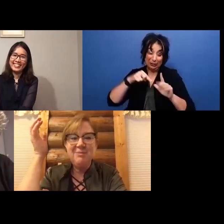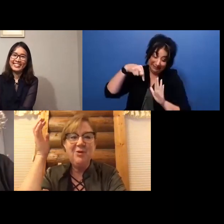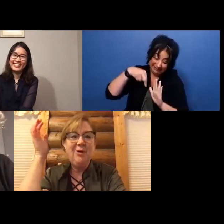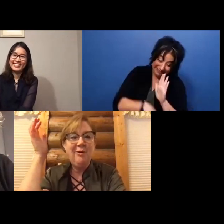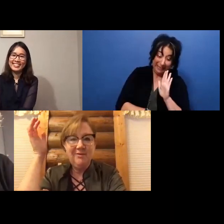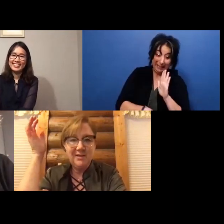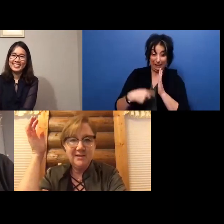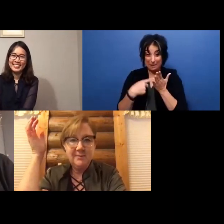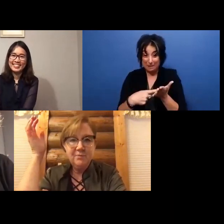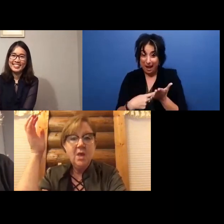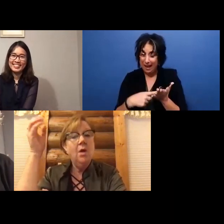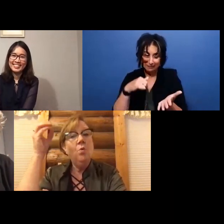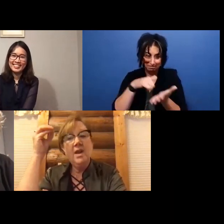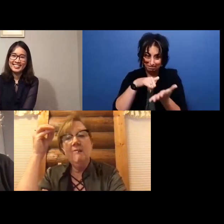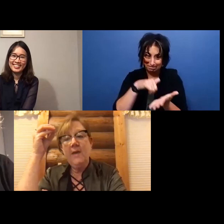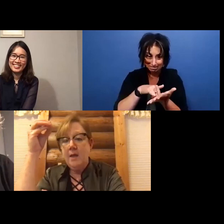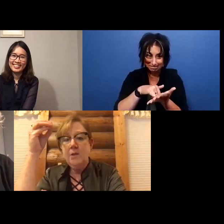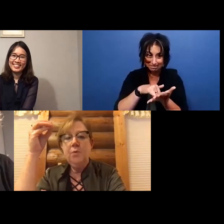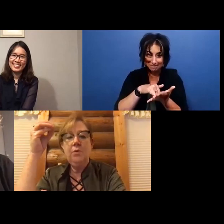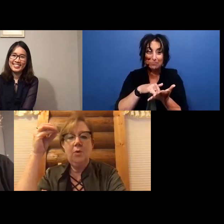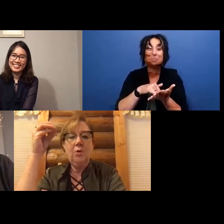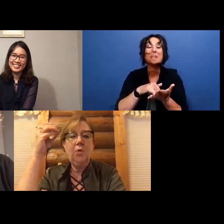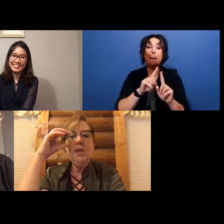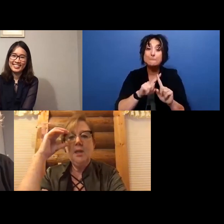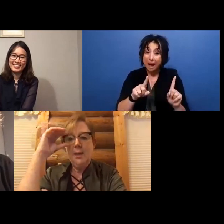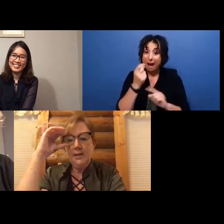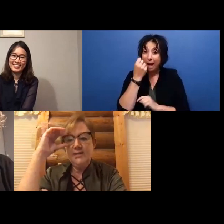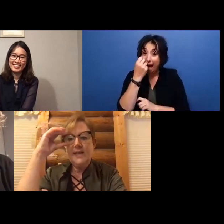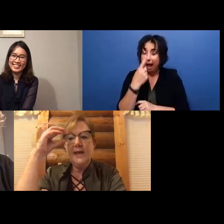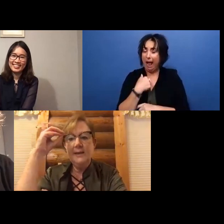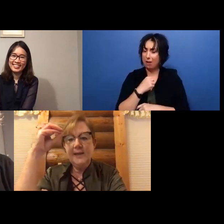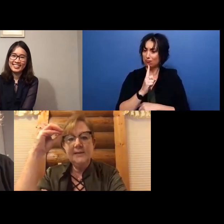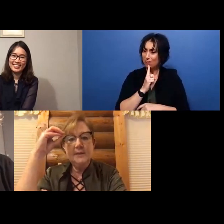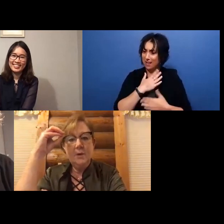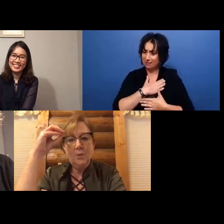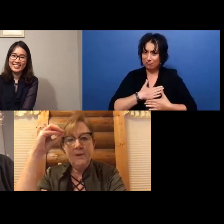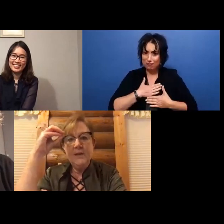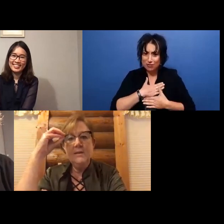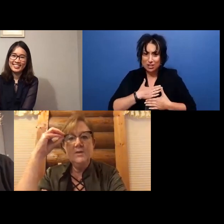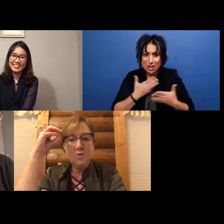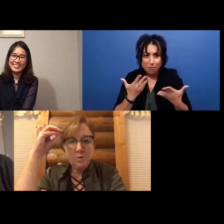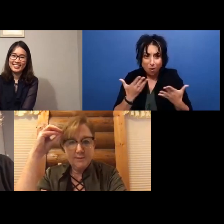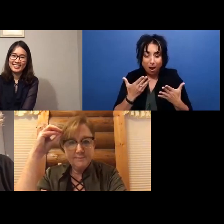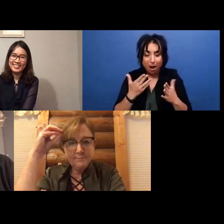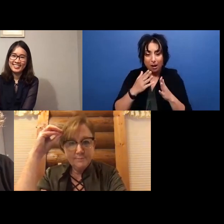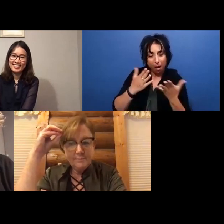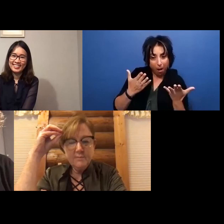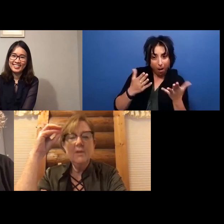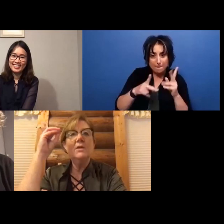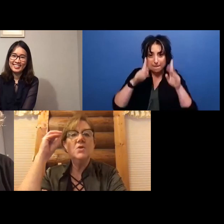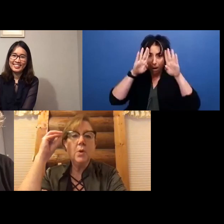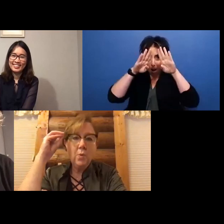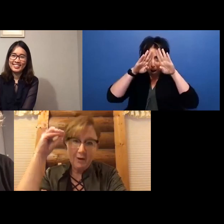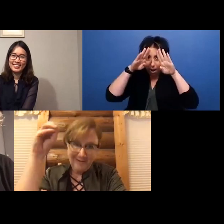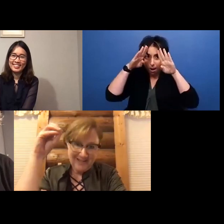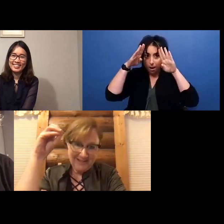discussion about all of this. Mm-hmm. What I value, though, is at least opening the door